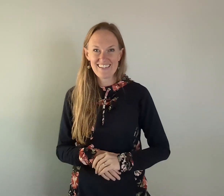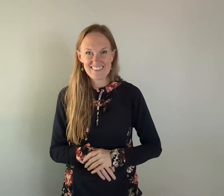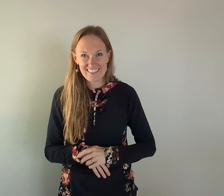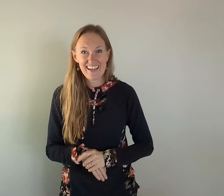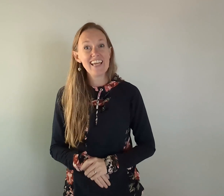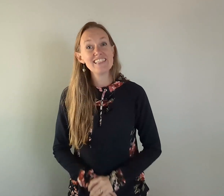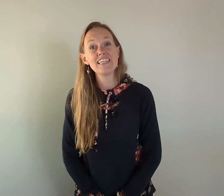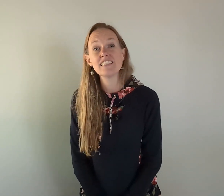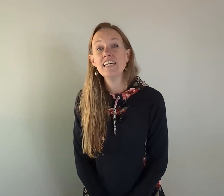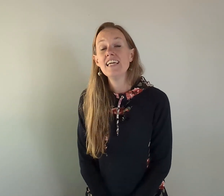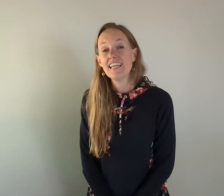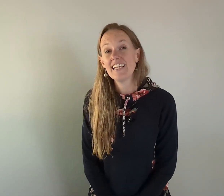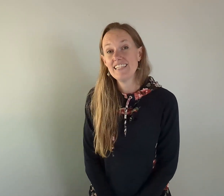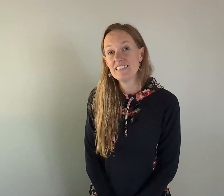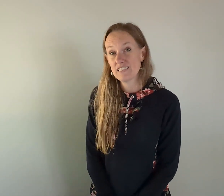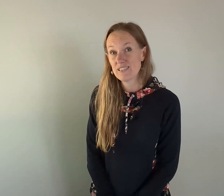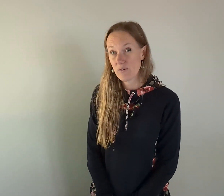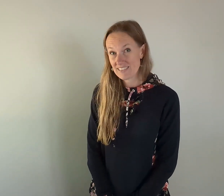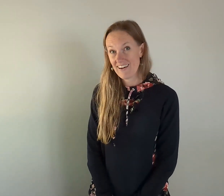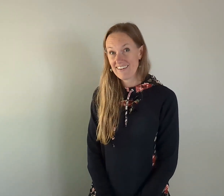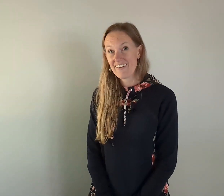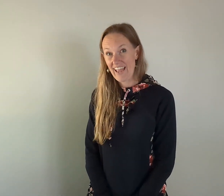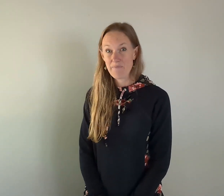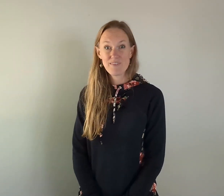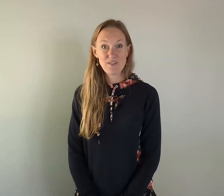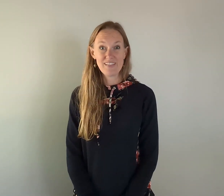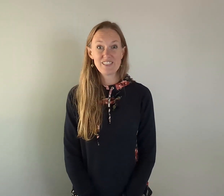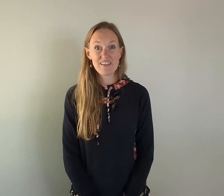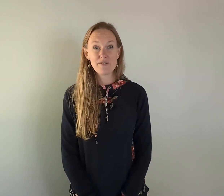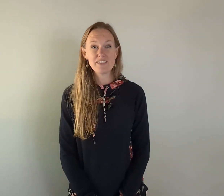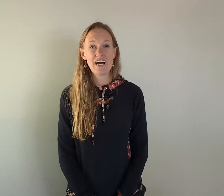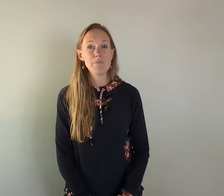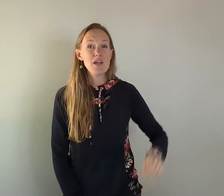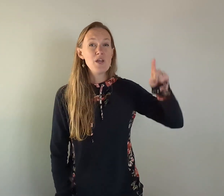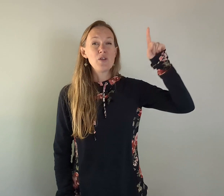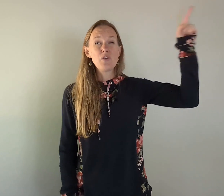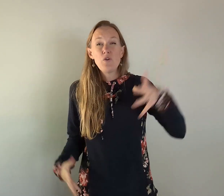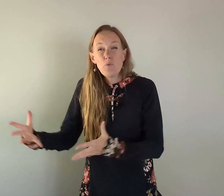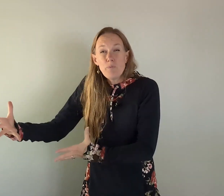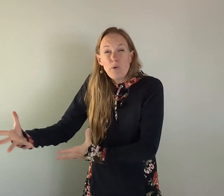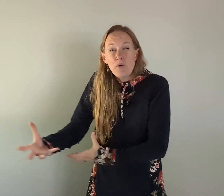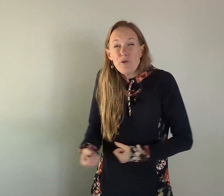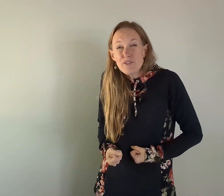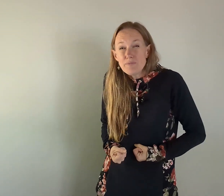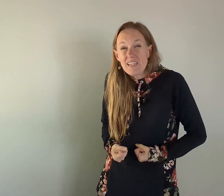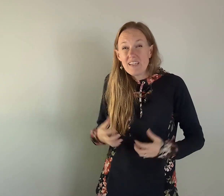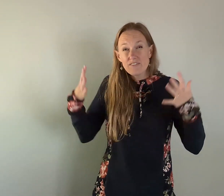song too. And it is a slower song. Okay, so let's try that from the top. You pulled me